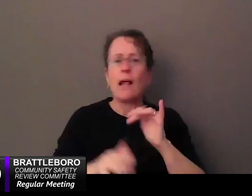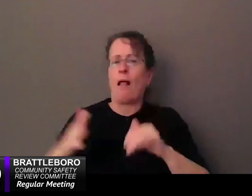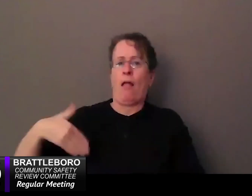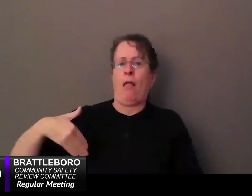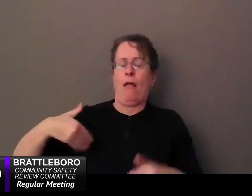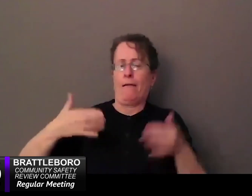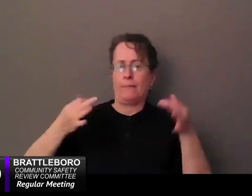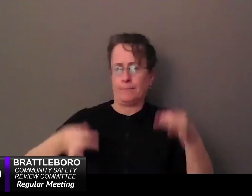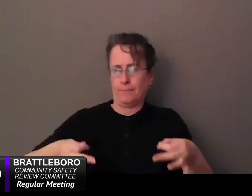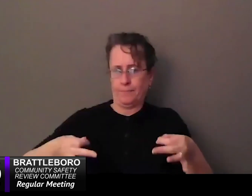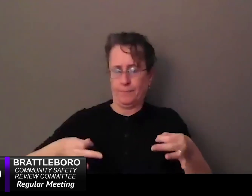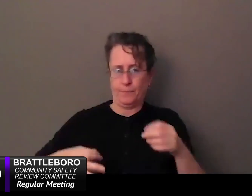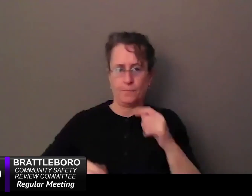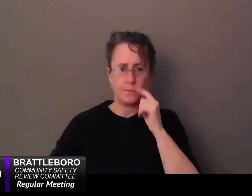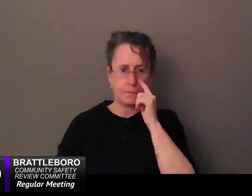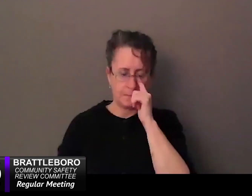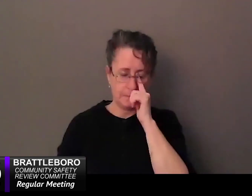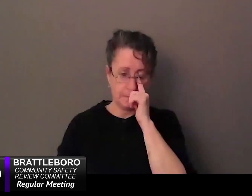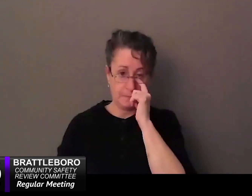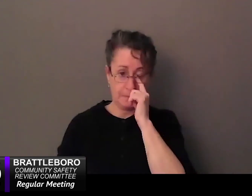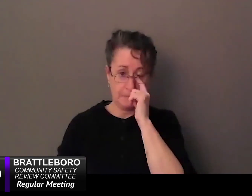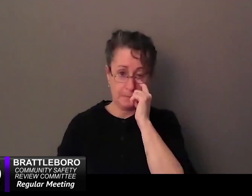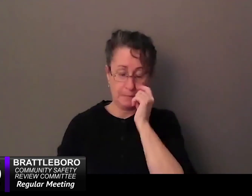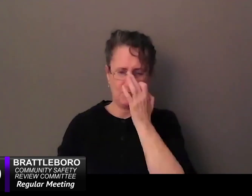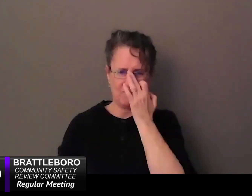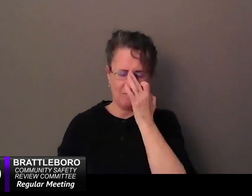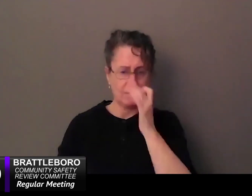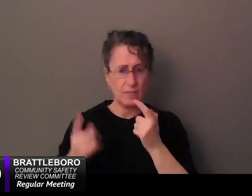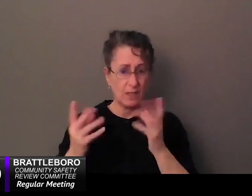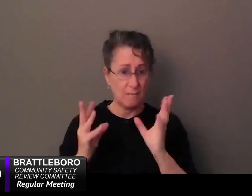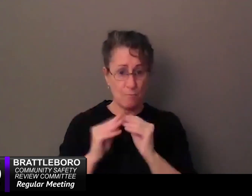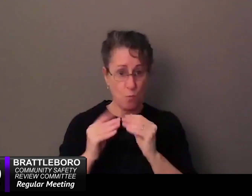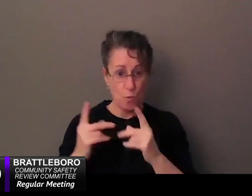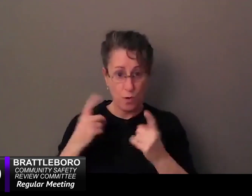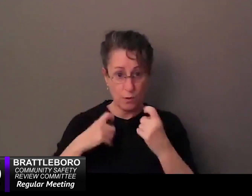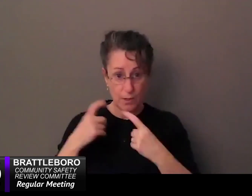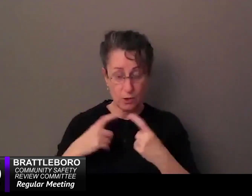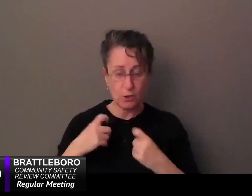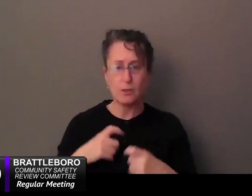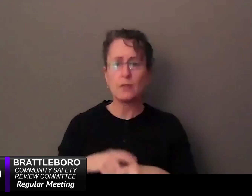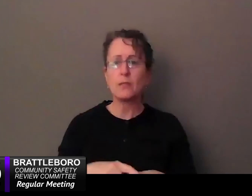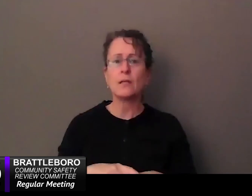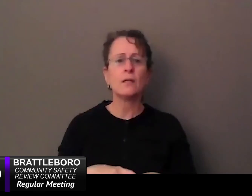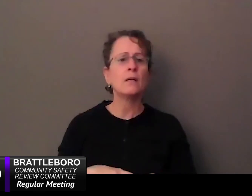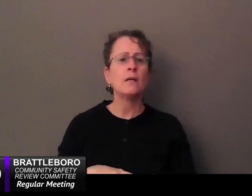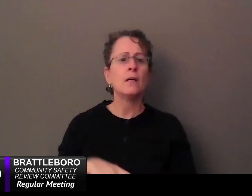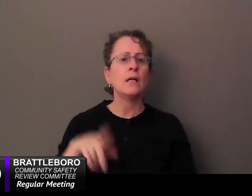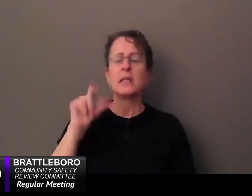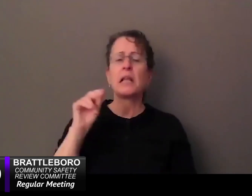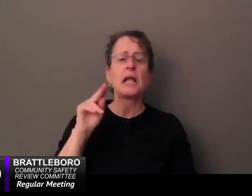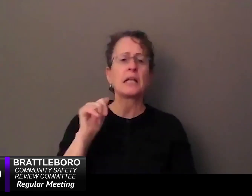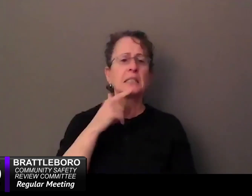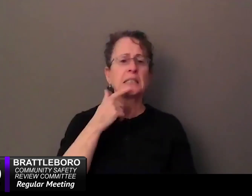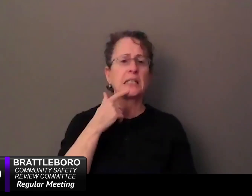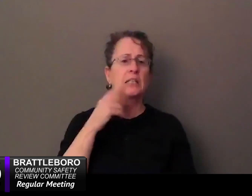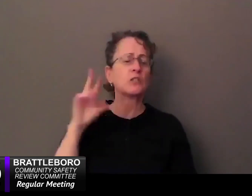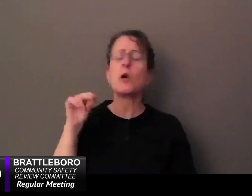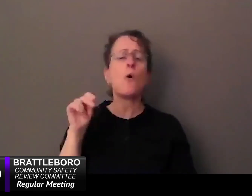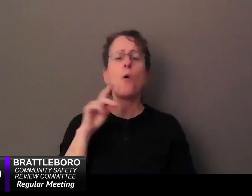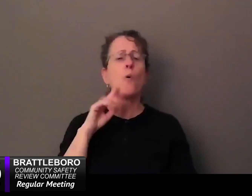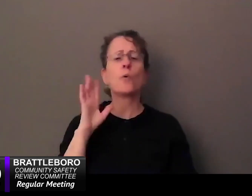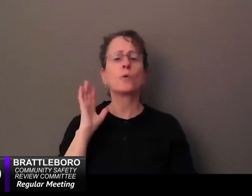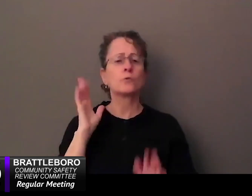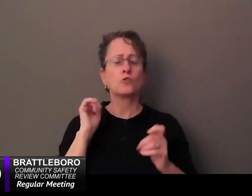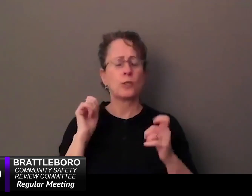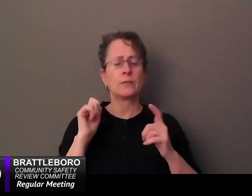Do you have any clarifying questions about the police side of things? Yeah. No, just moving on to the, okay. The select board. Yeah.